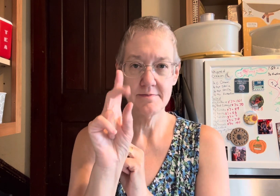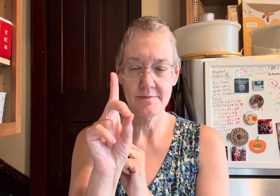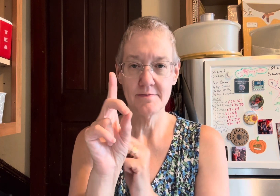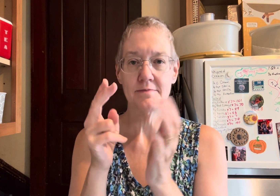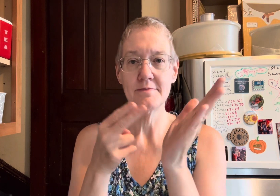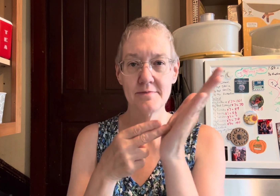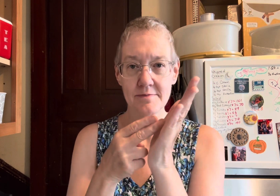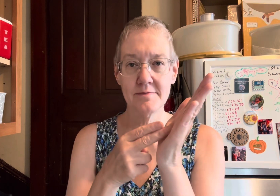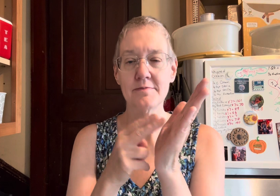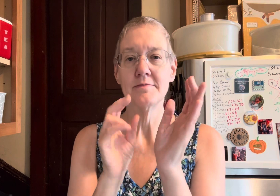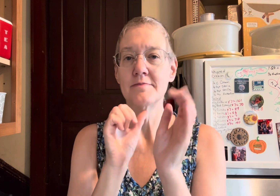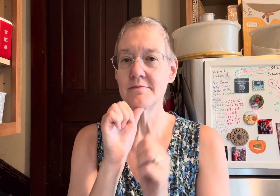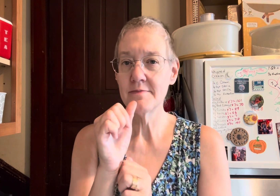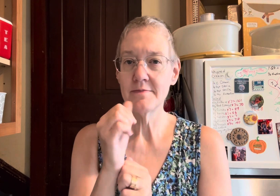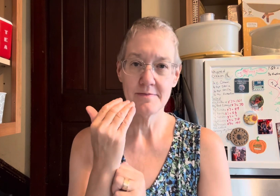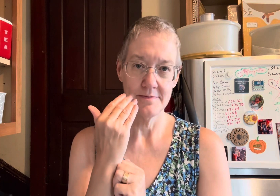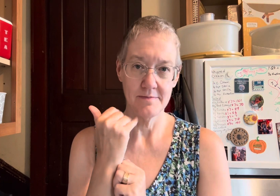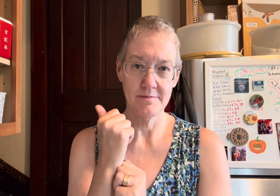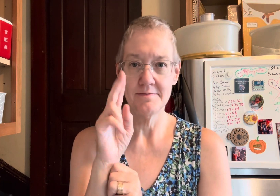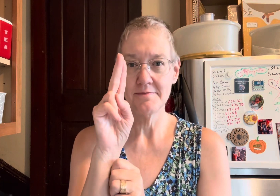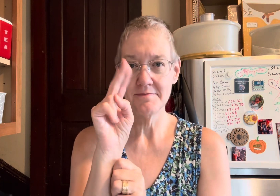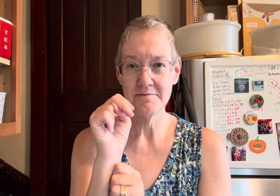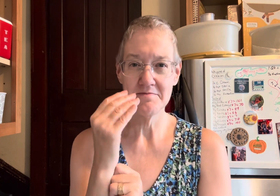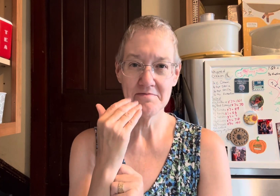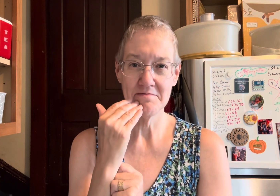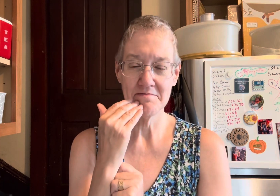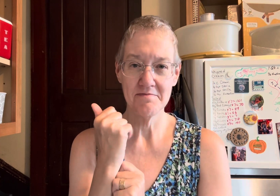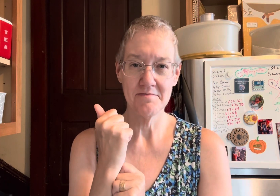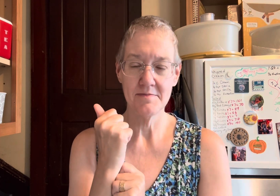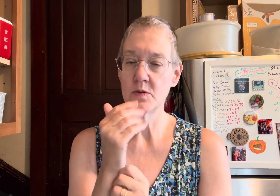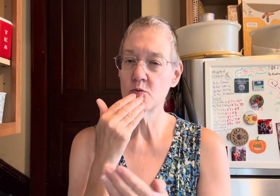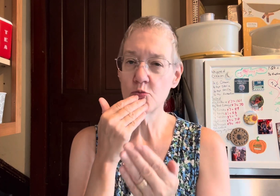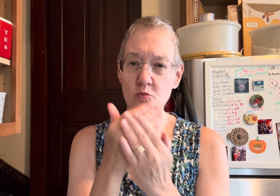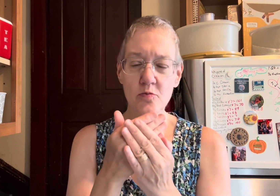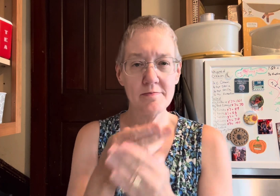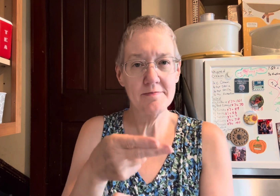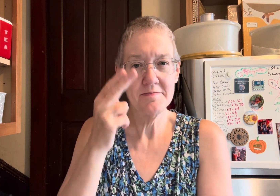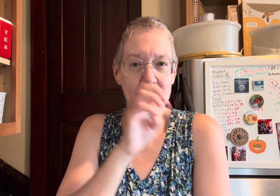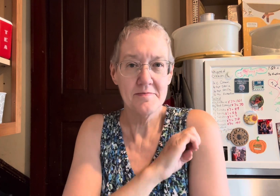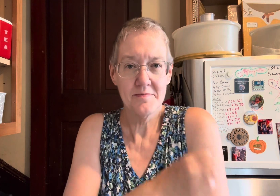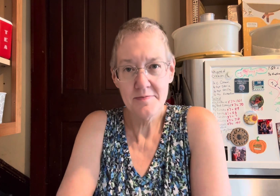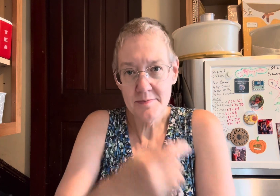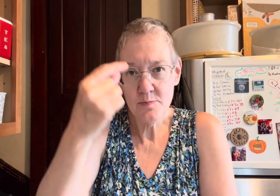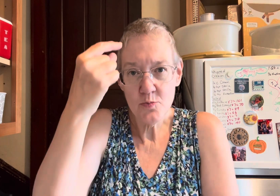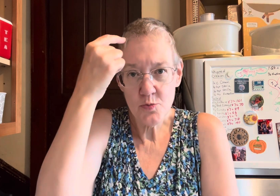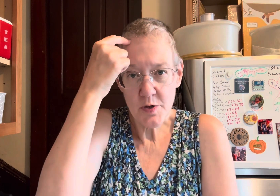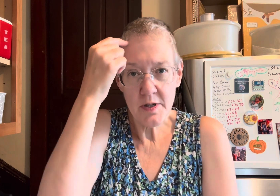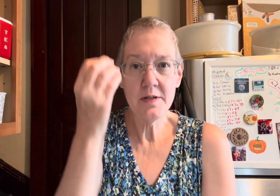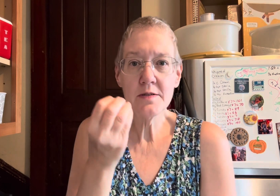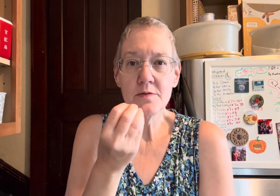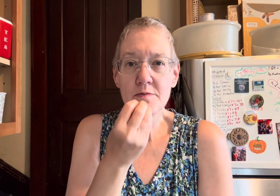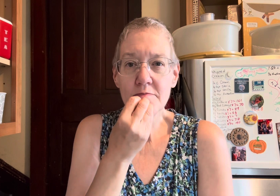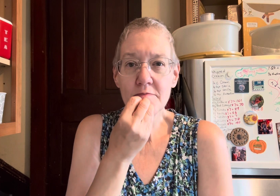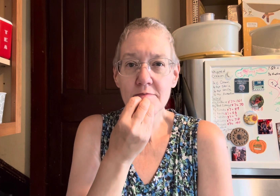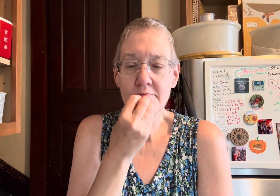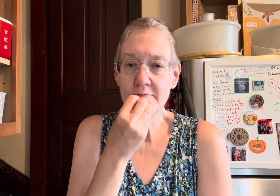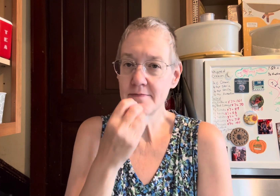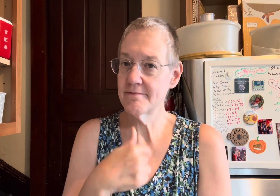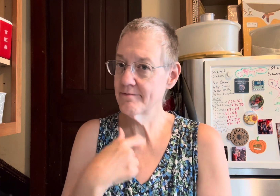And any brand will do. Just make sure it's unsweetened. It's good brain energy